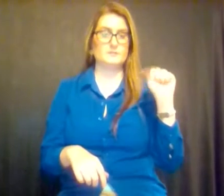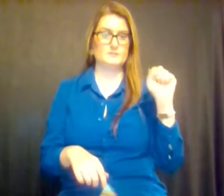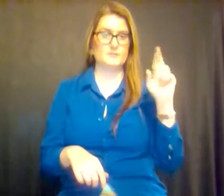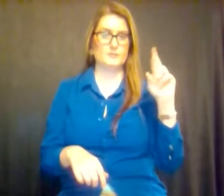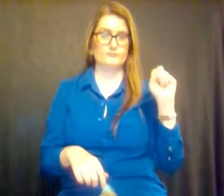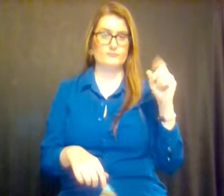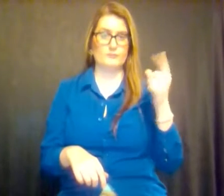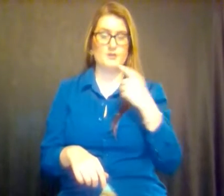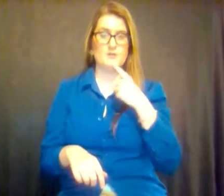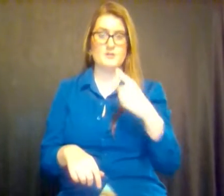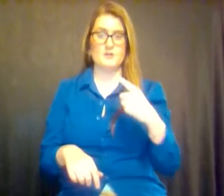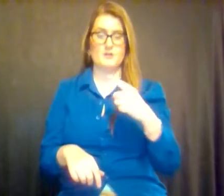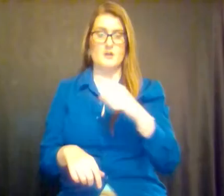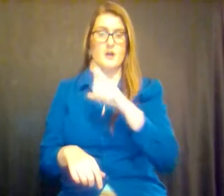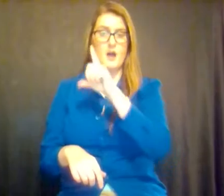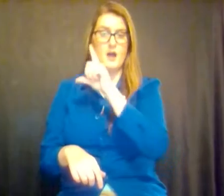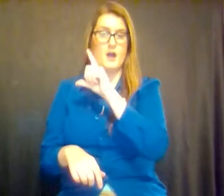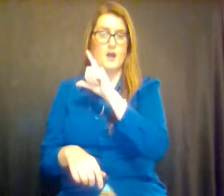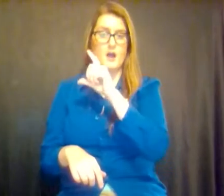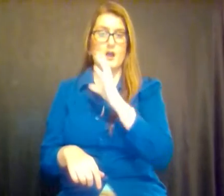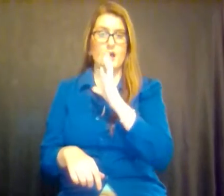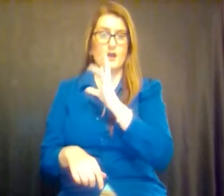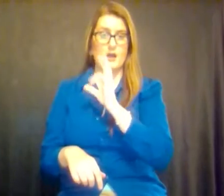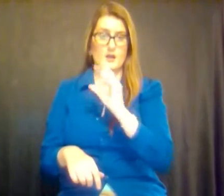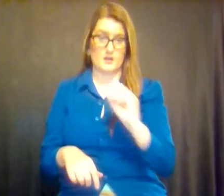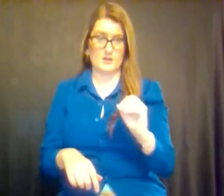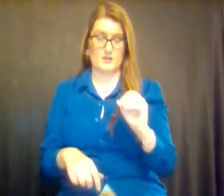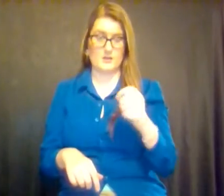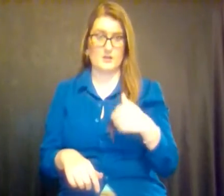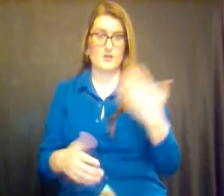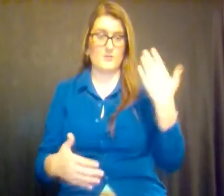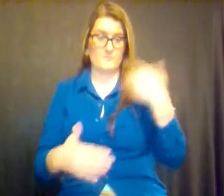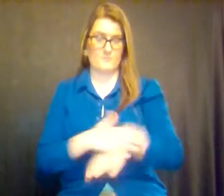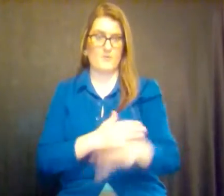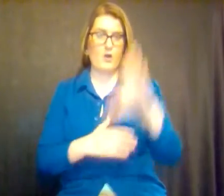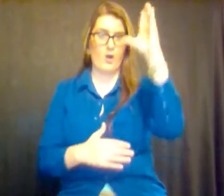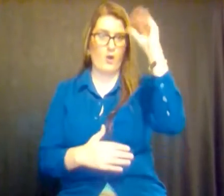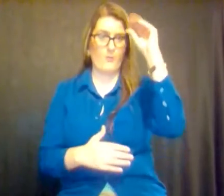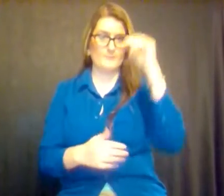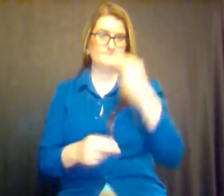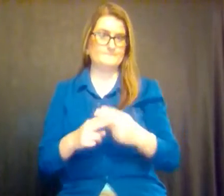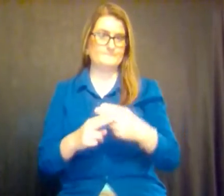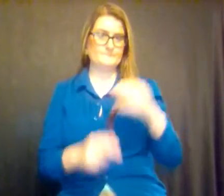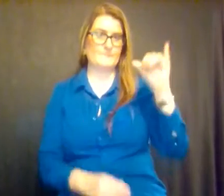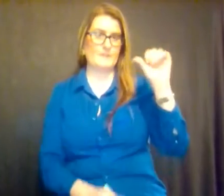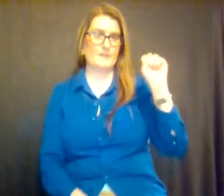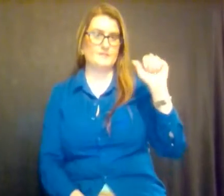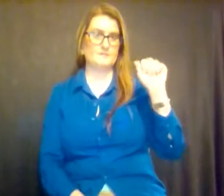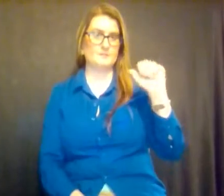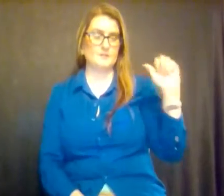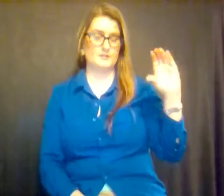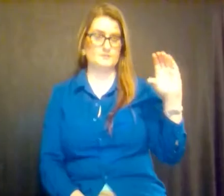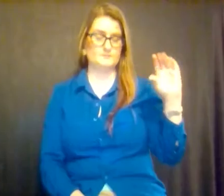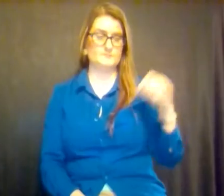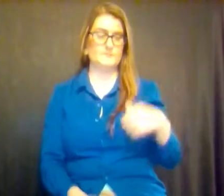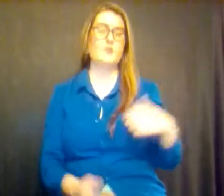boy, and they called him Isaac. Now, when Isaac grew up, he married a girl called Rebecca, and they had to wait a long time